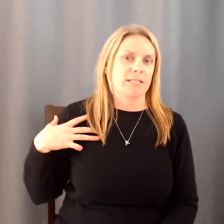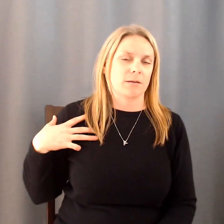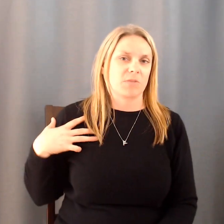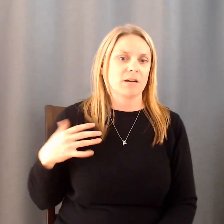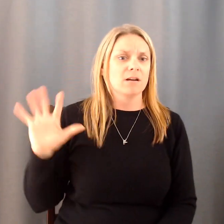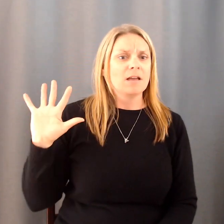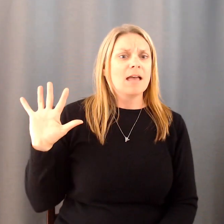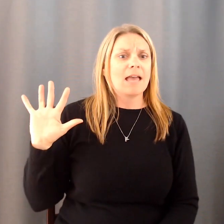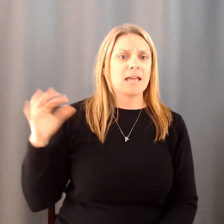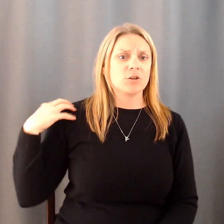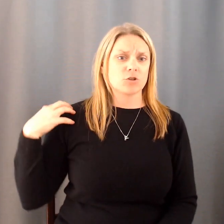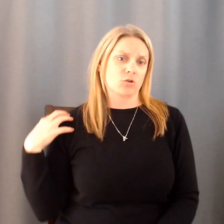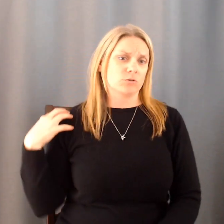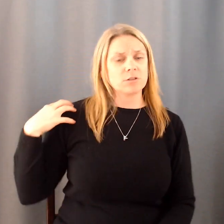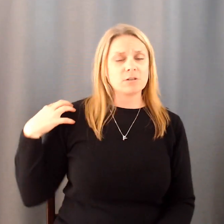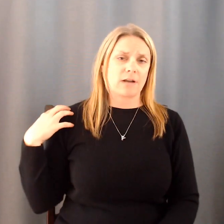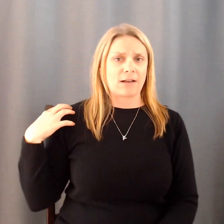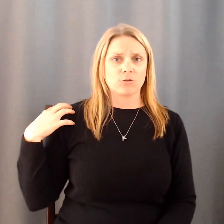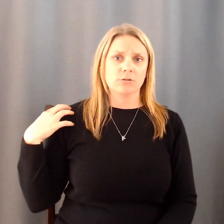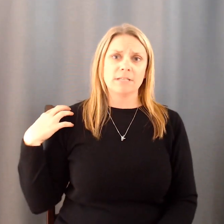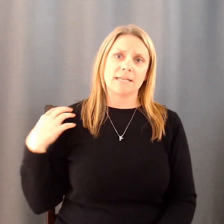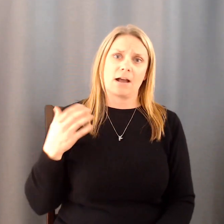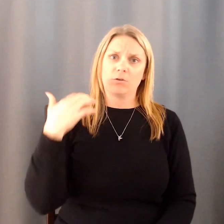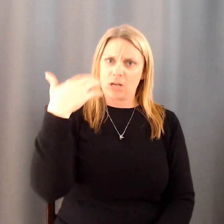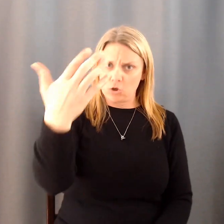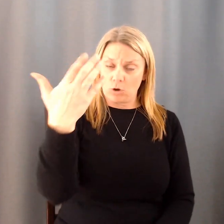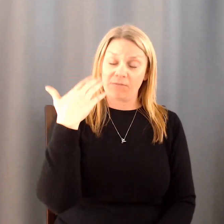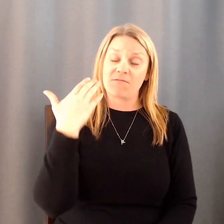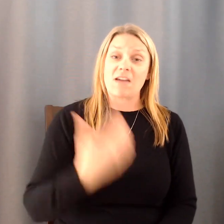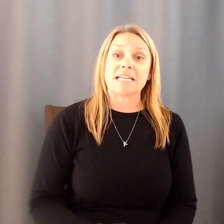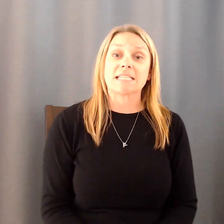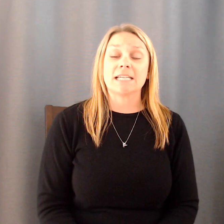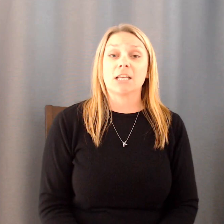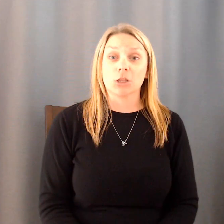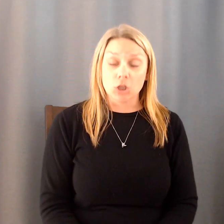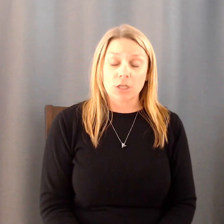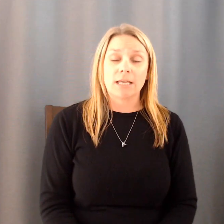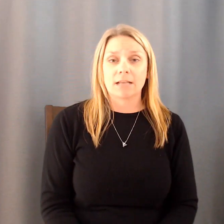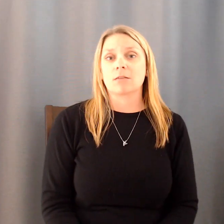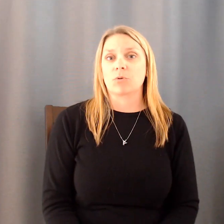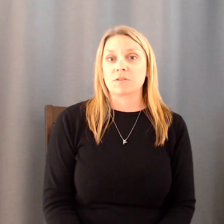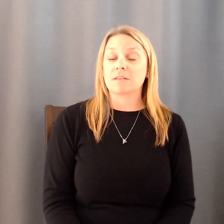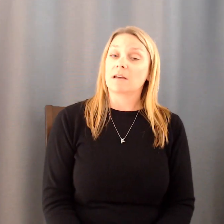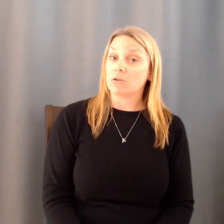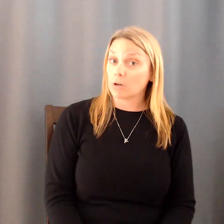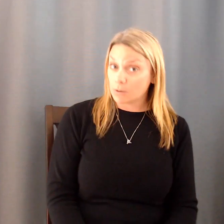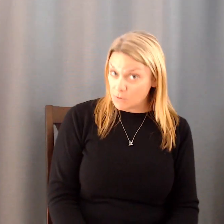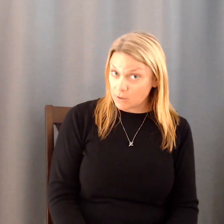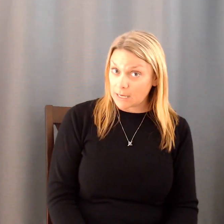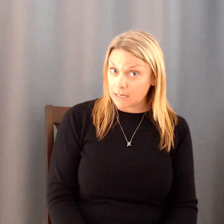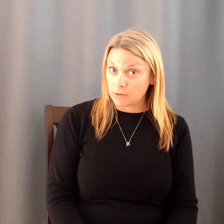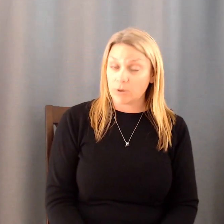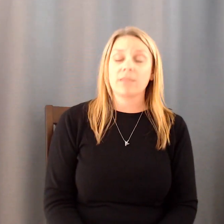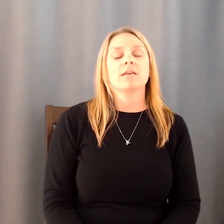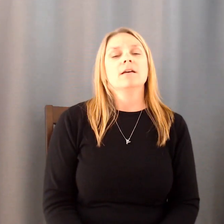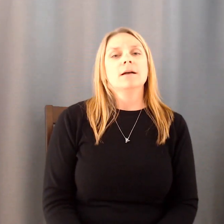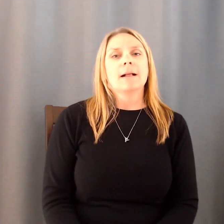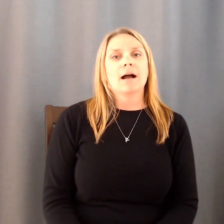there. And your shoulders are natural and down, and you are facing and looking at the person that you are communicating with.